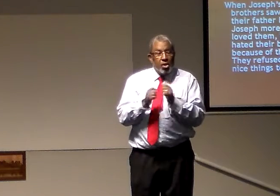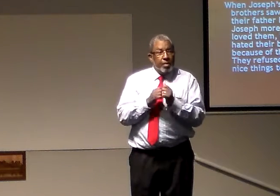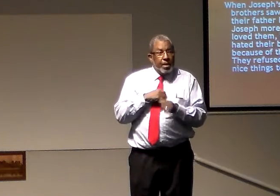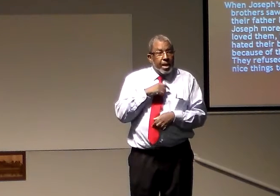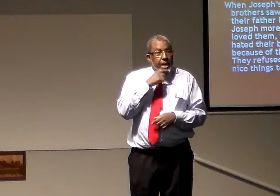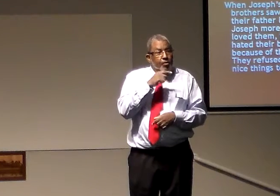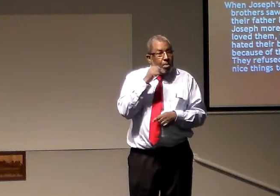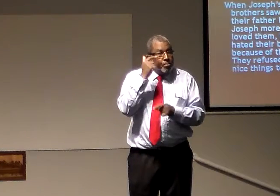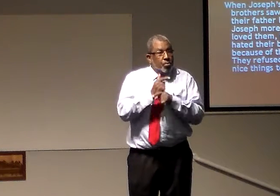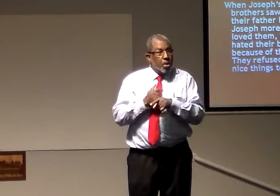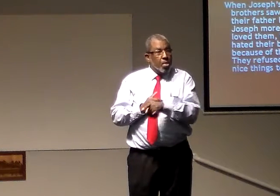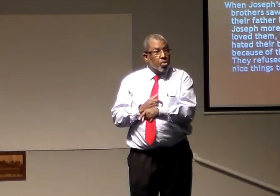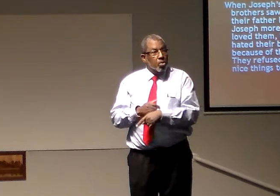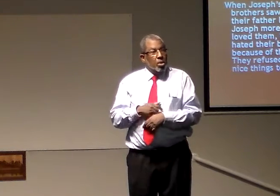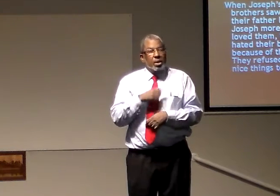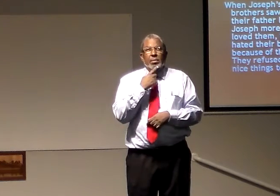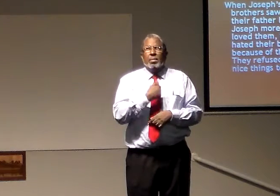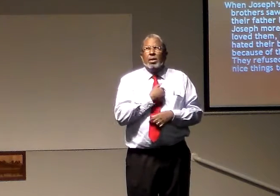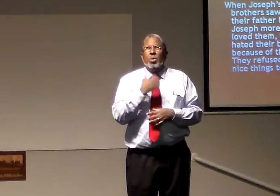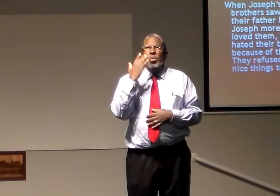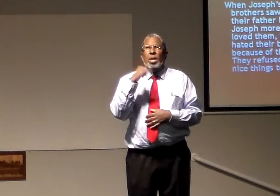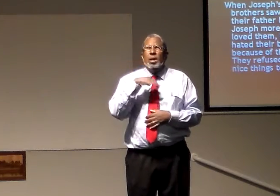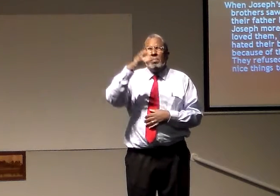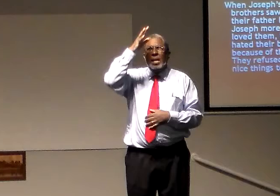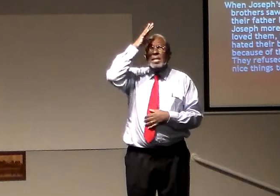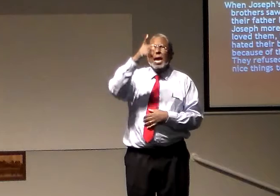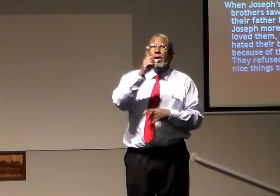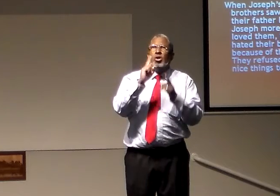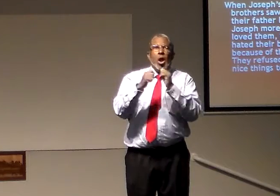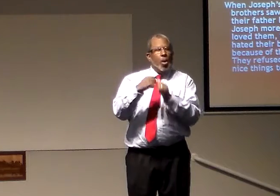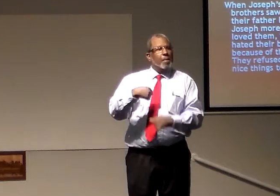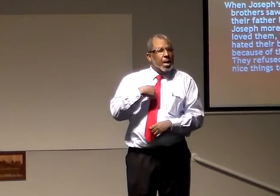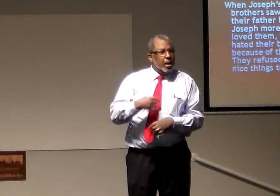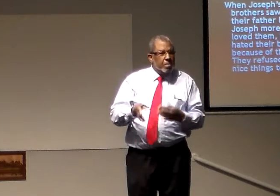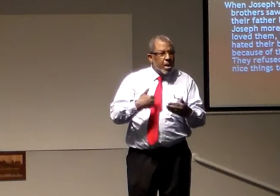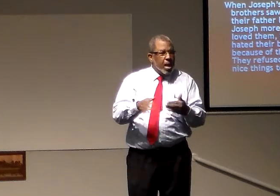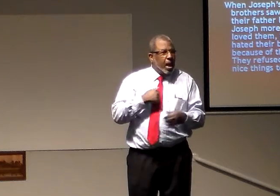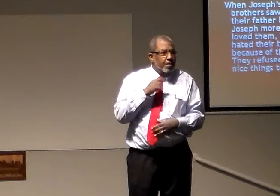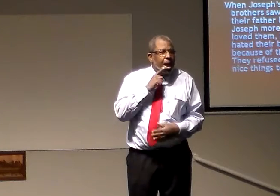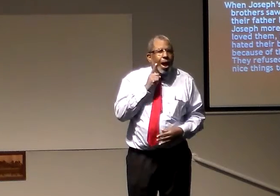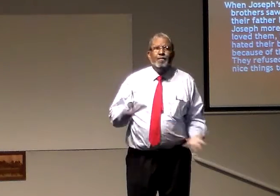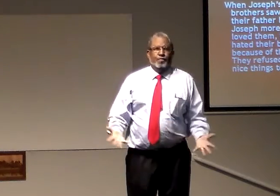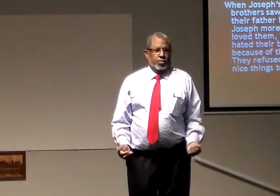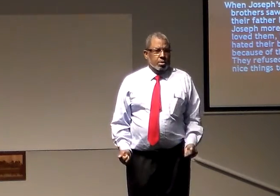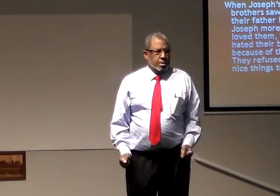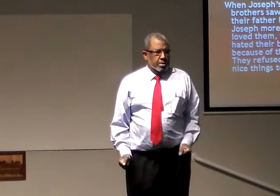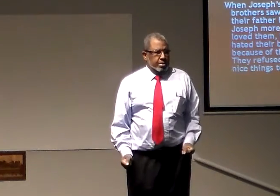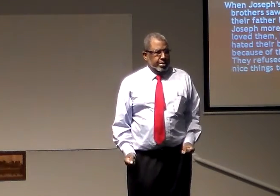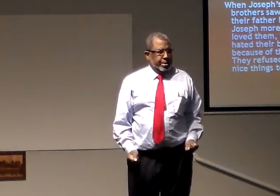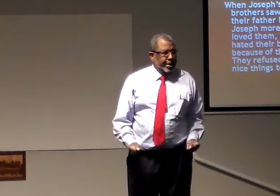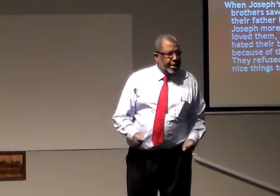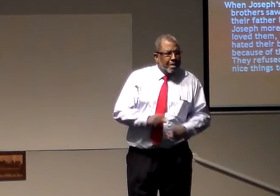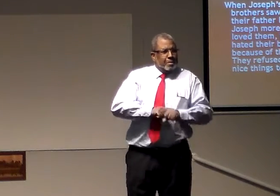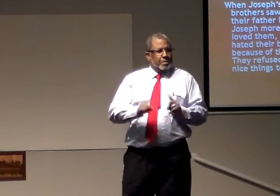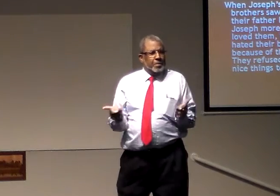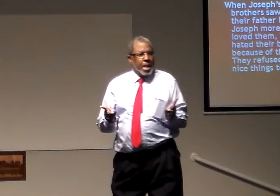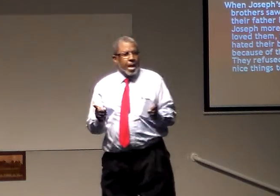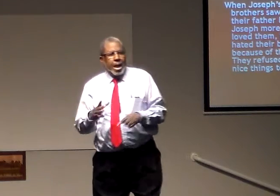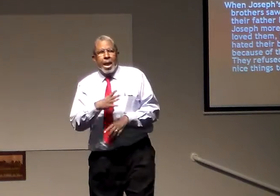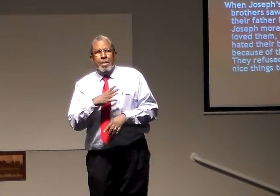And so I talked with my dad and hearing brother. I said, well, why not me? Why don't you talk with me? It doesn't matter if I'm deaf.